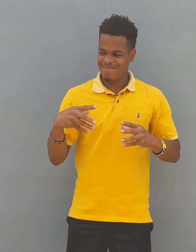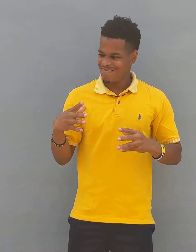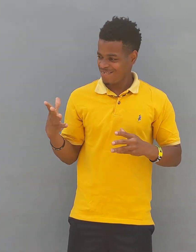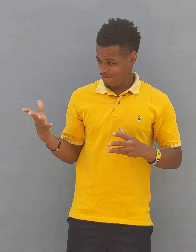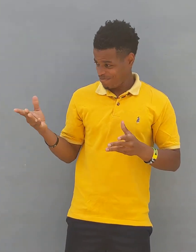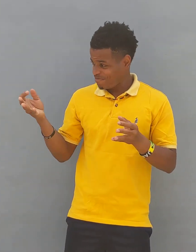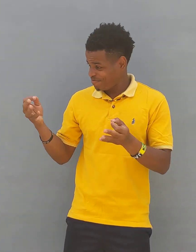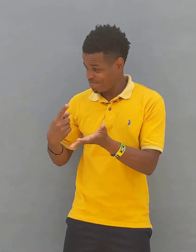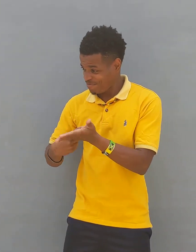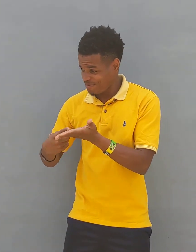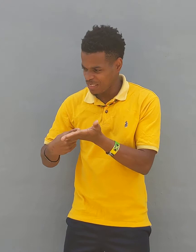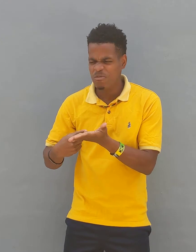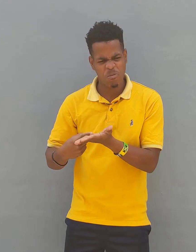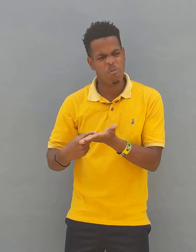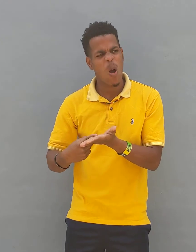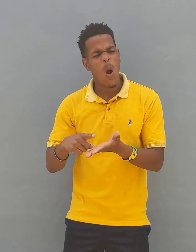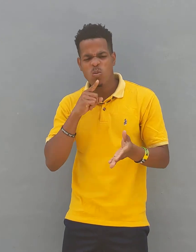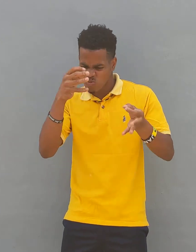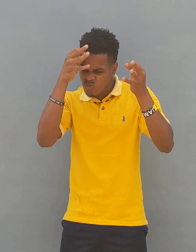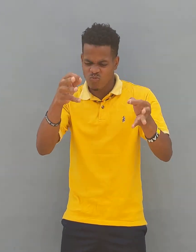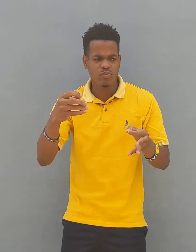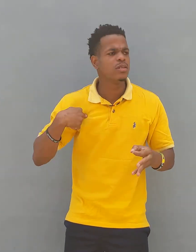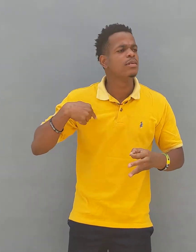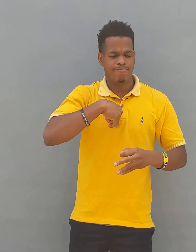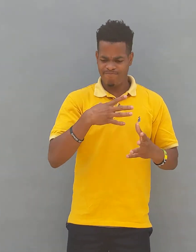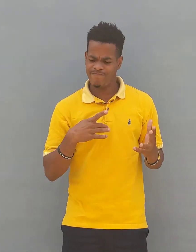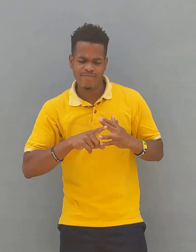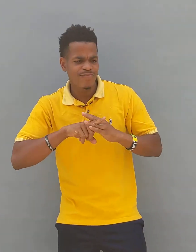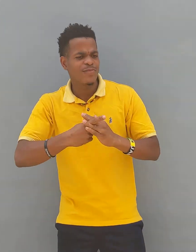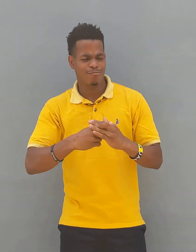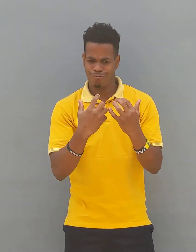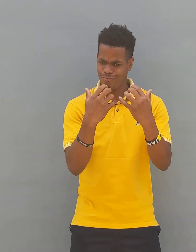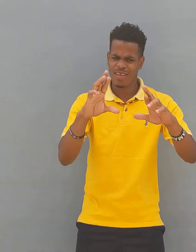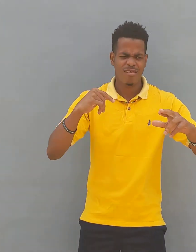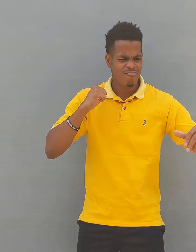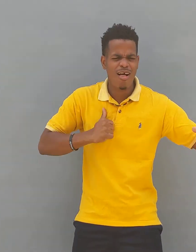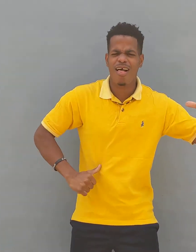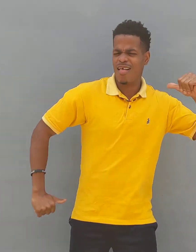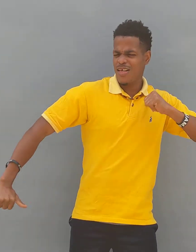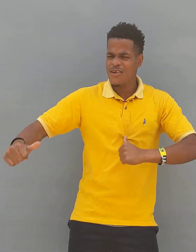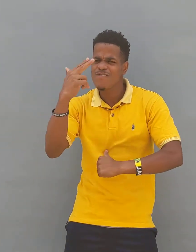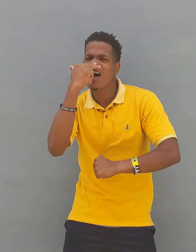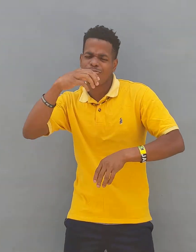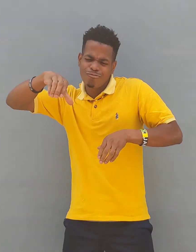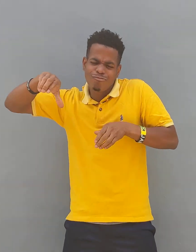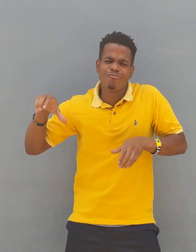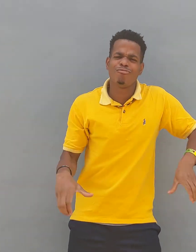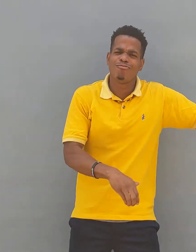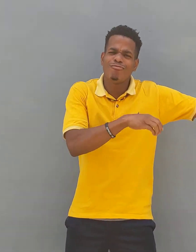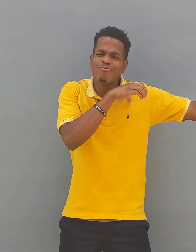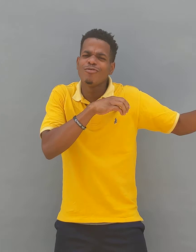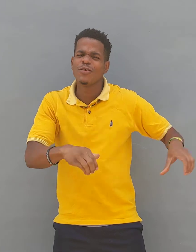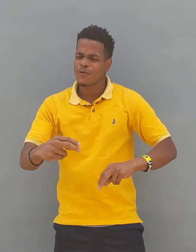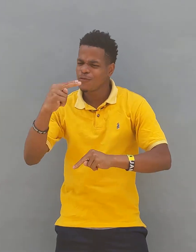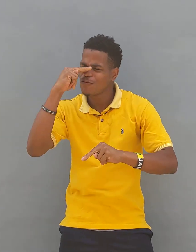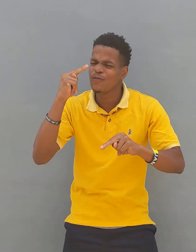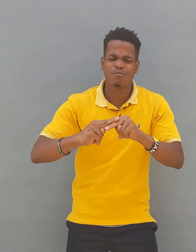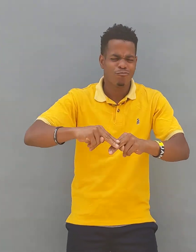leaving and wouldn't let us leave. And so we were like, all right, let's, they're all here, so let's do a drama for them. So